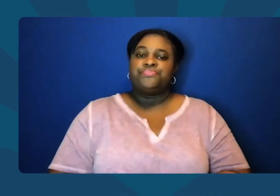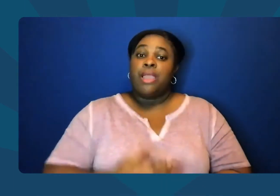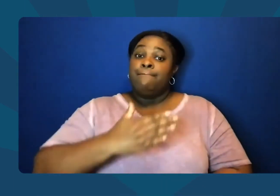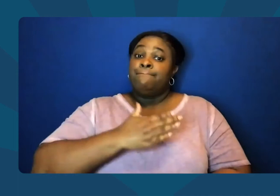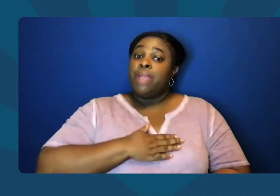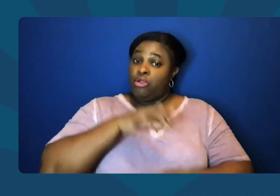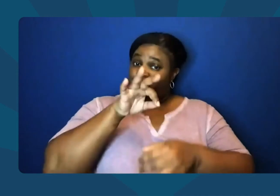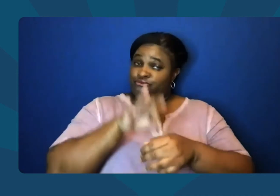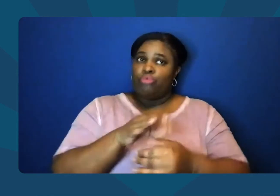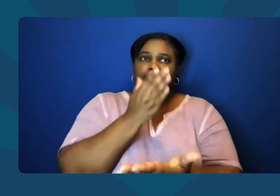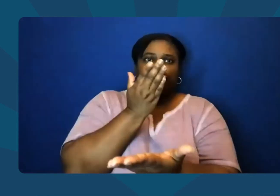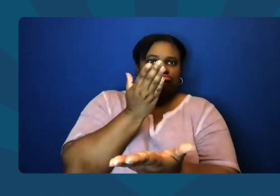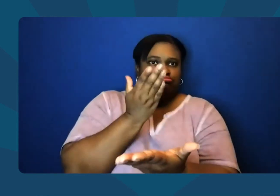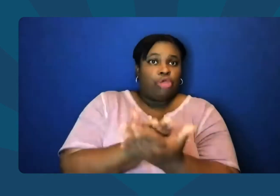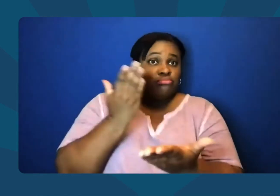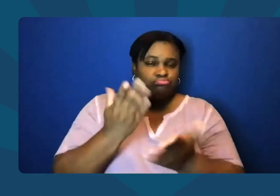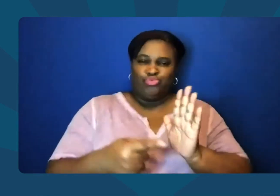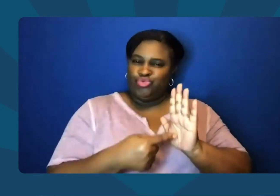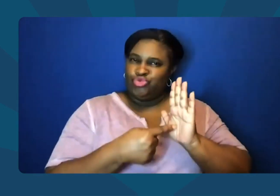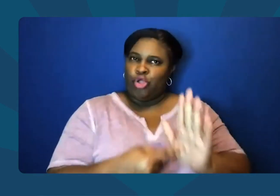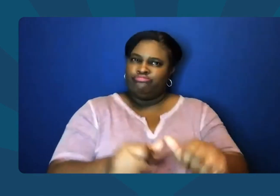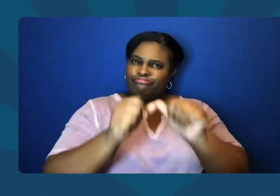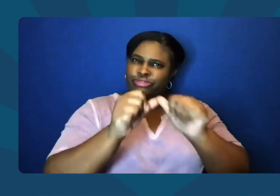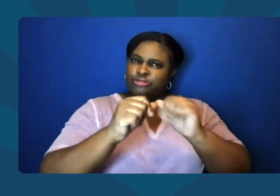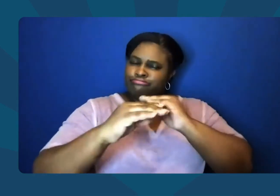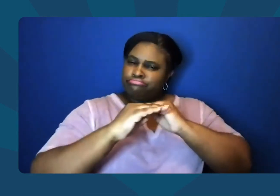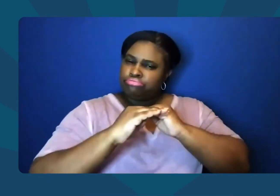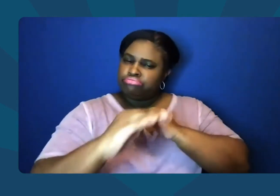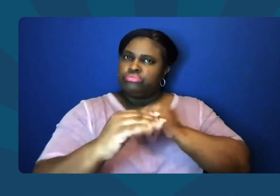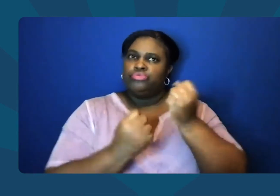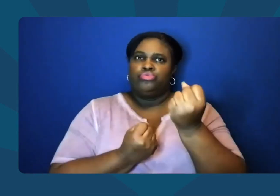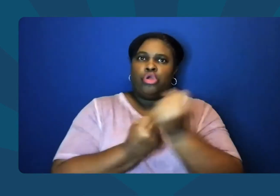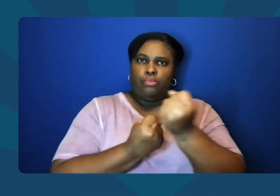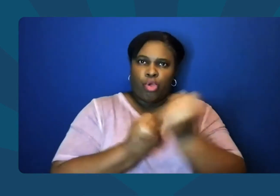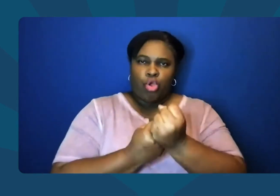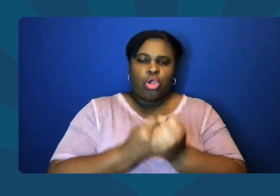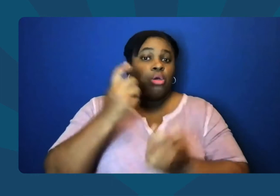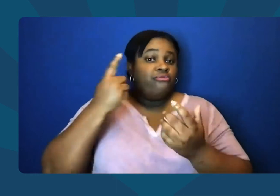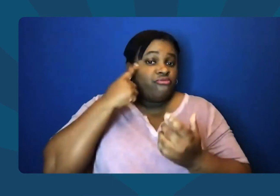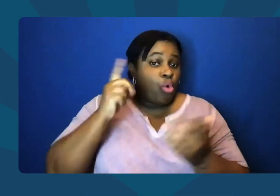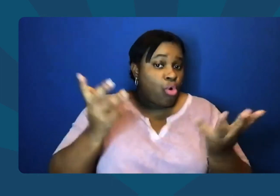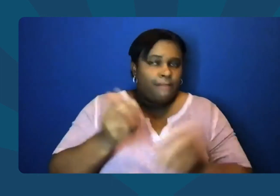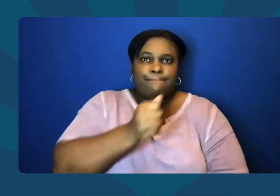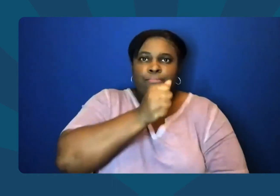My voting record shows consistent support for private property rights,